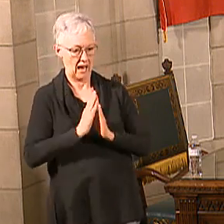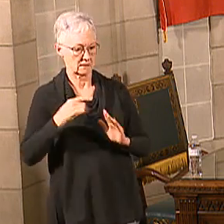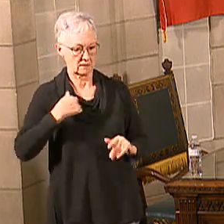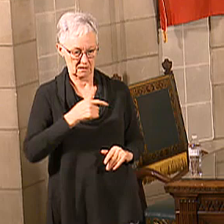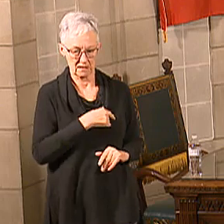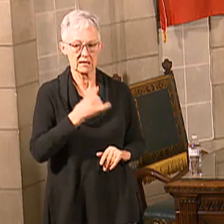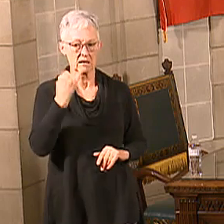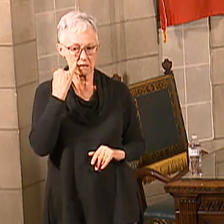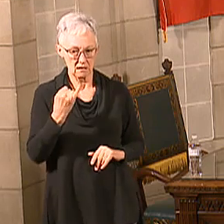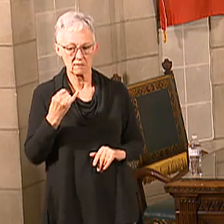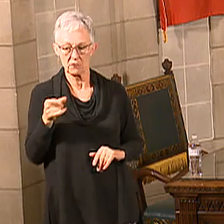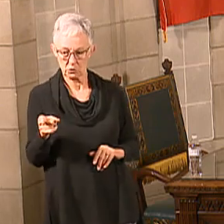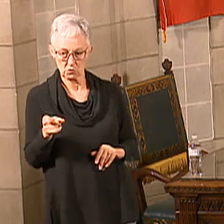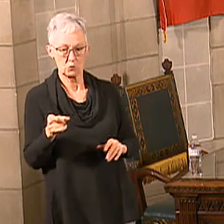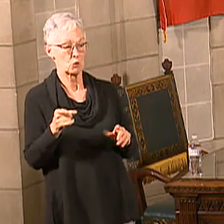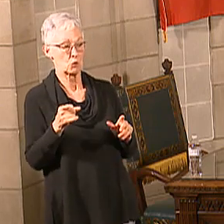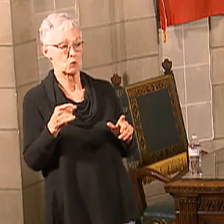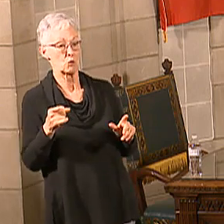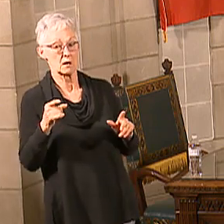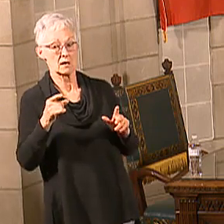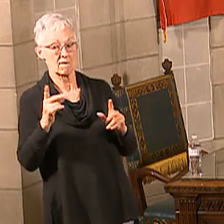been filed, it's in your email box.